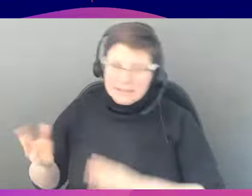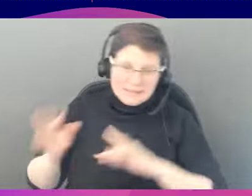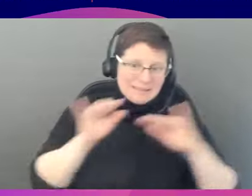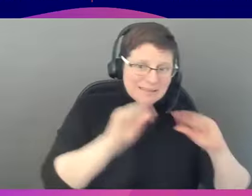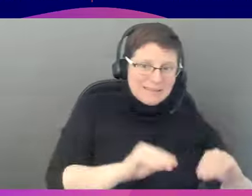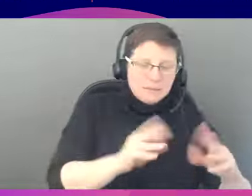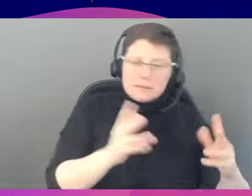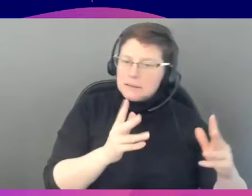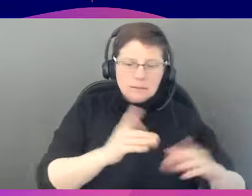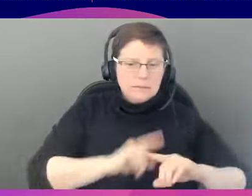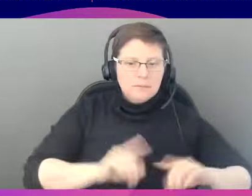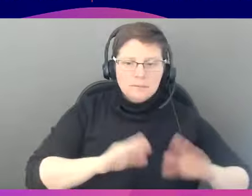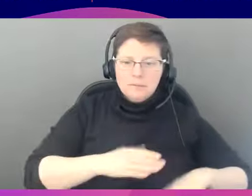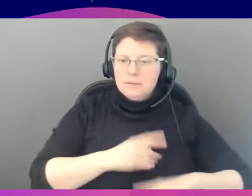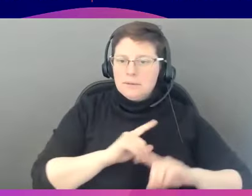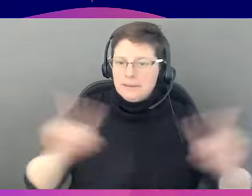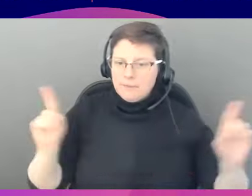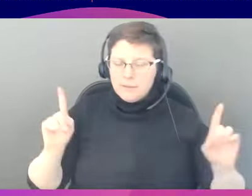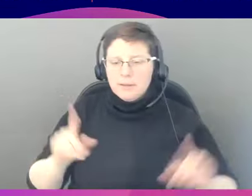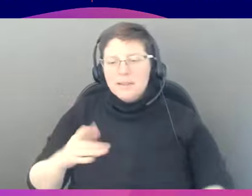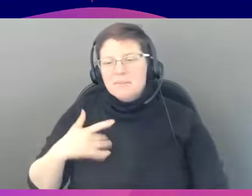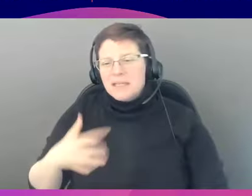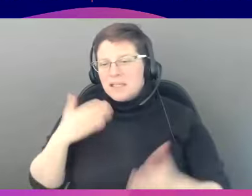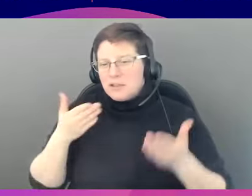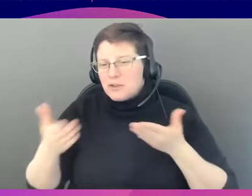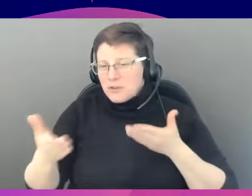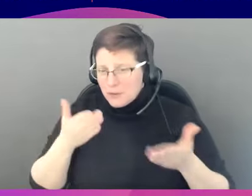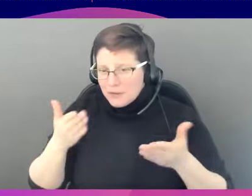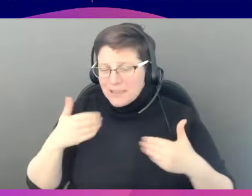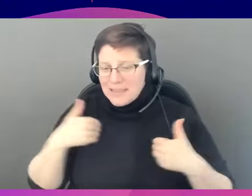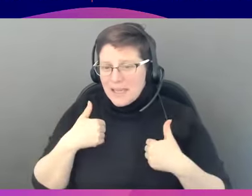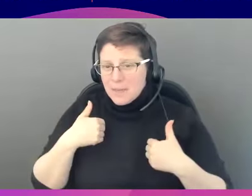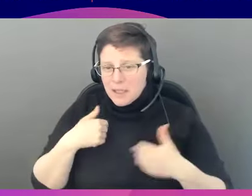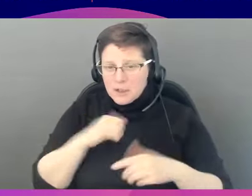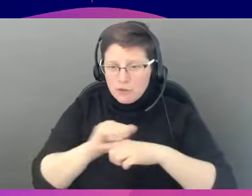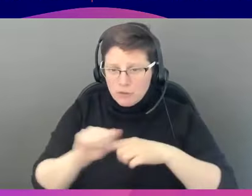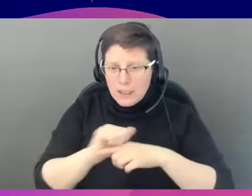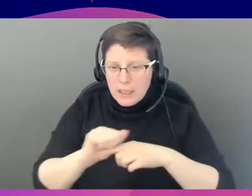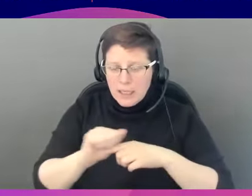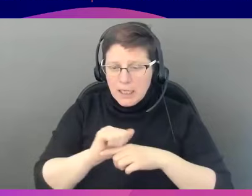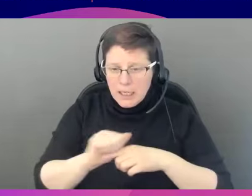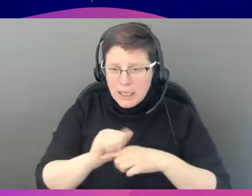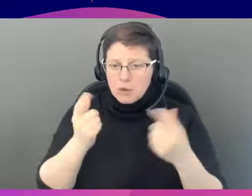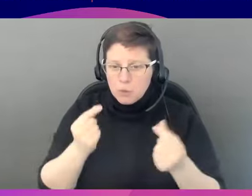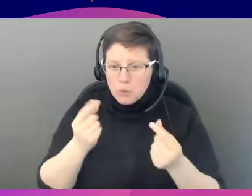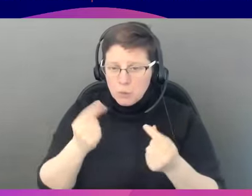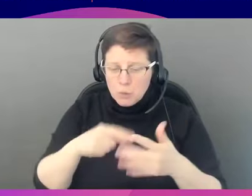Generally, service animals are task trained, so they're trained to perform